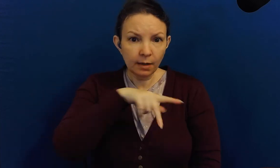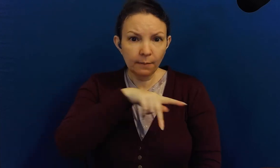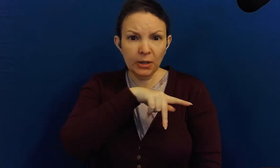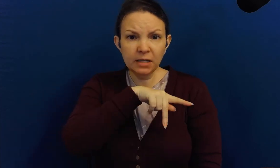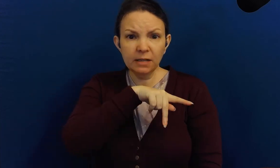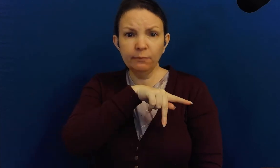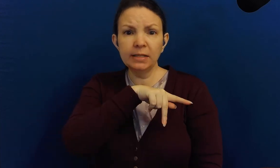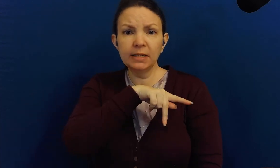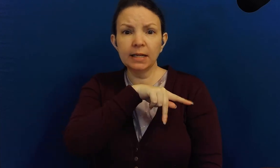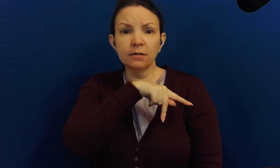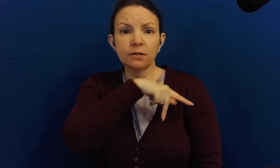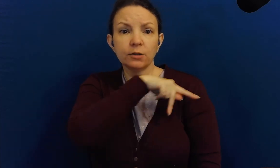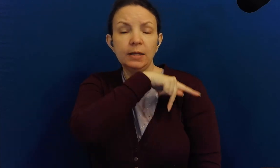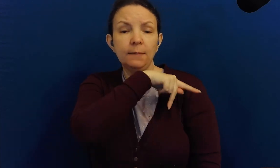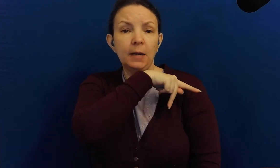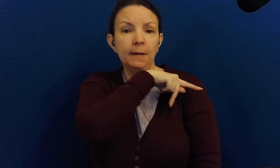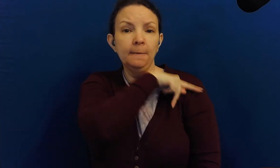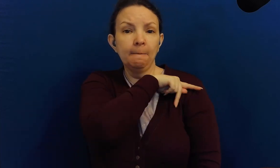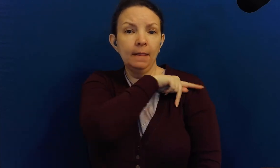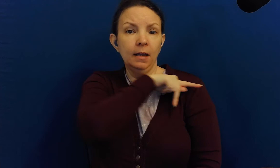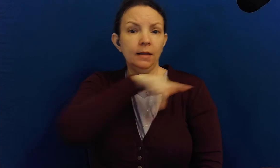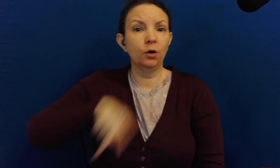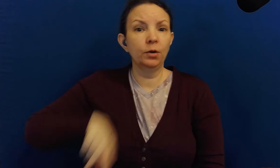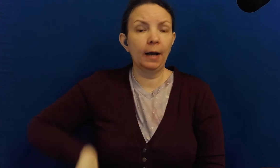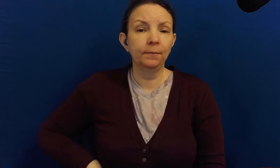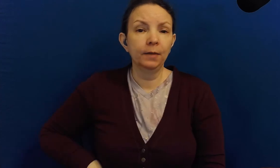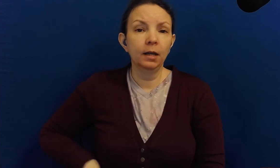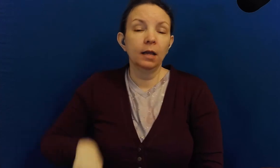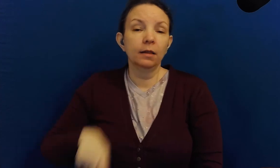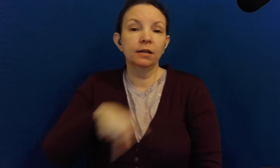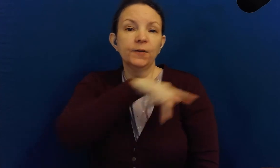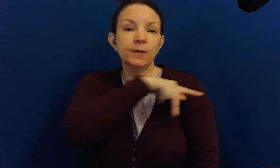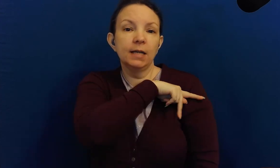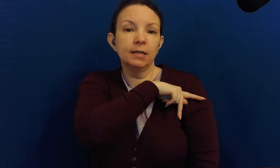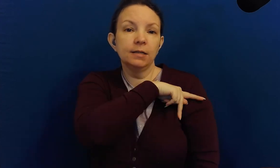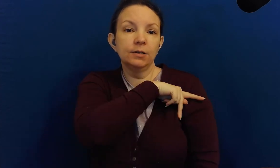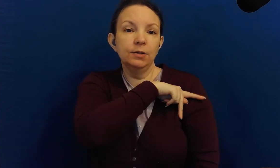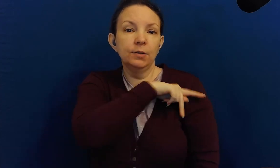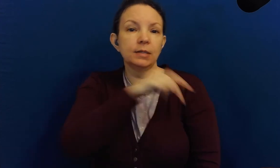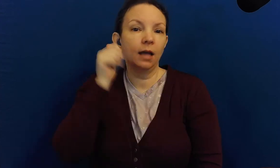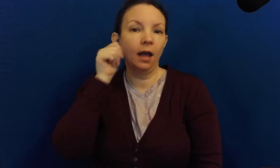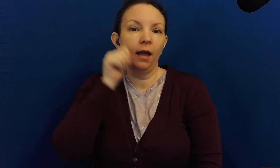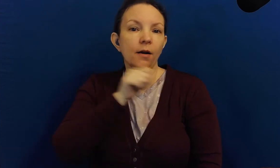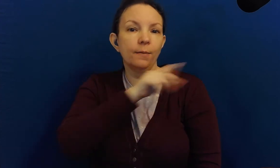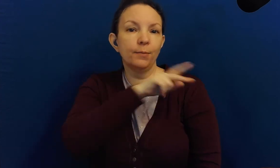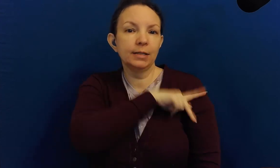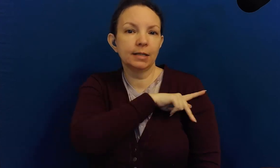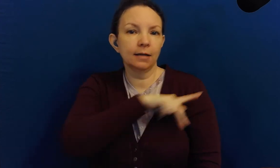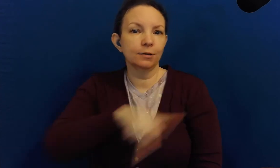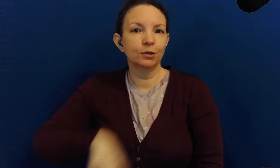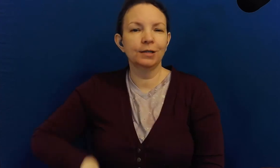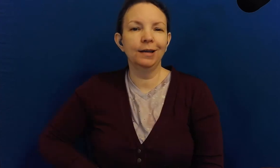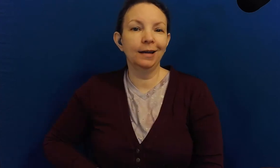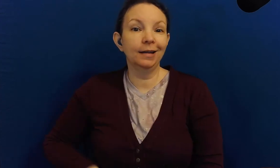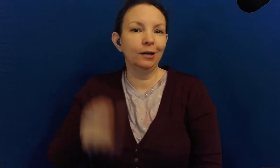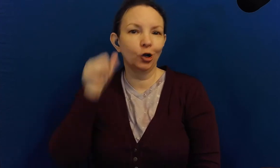Prince and princess starts with the P and they go down. The difference is you can say a princess. You see I did